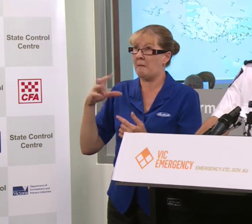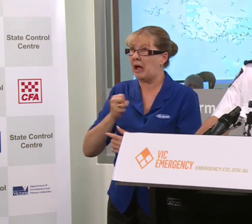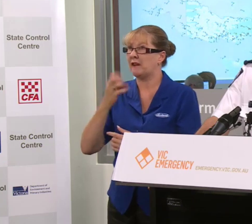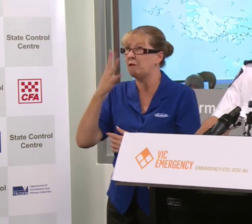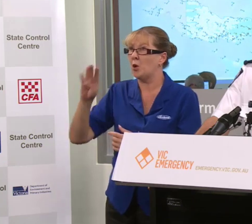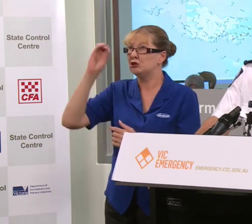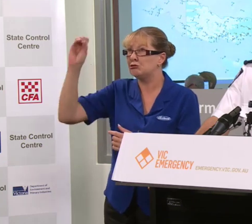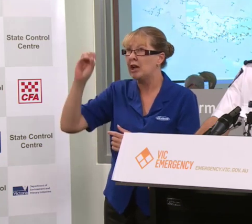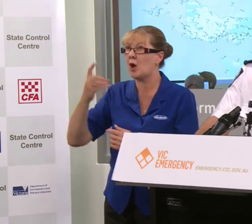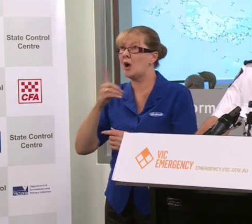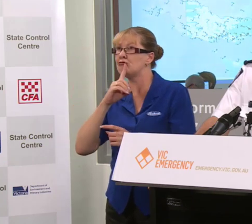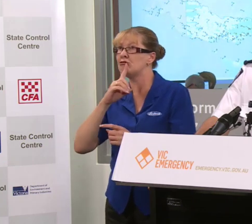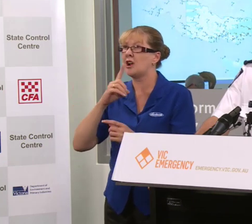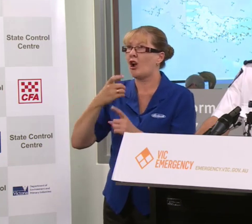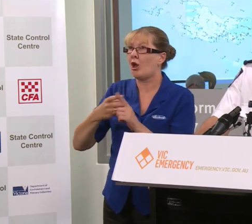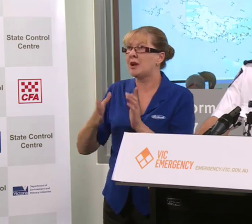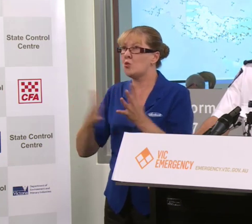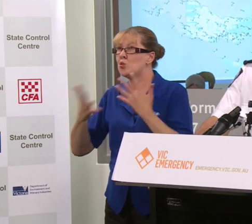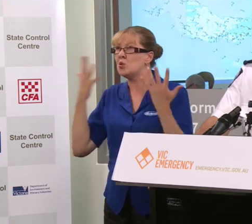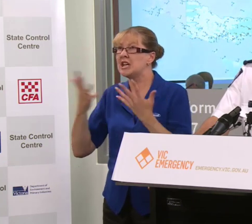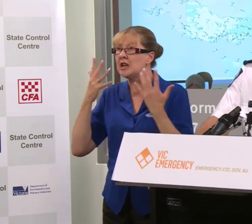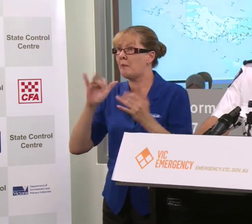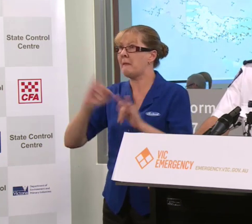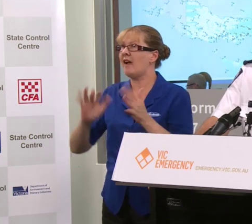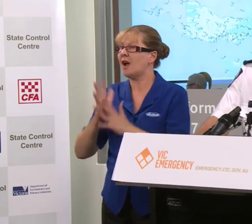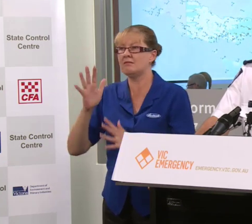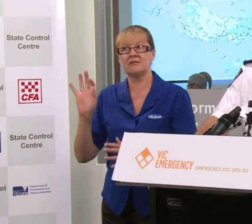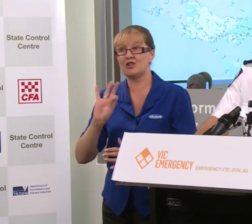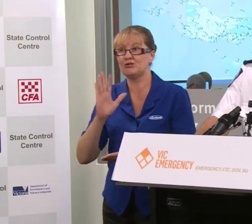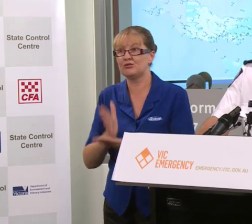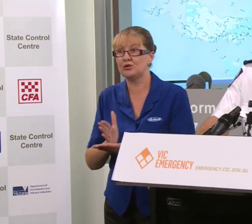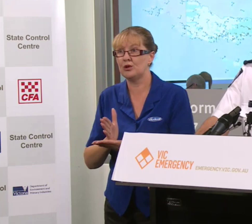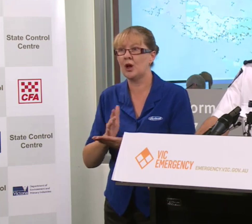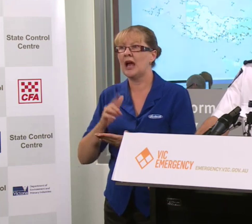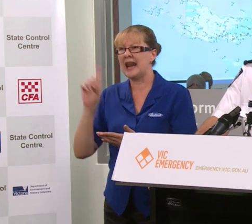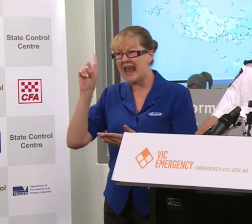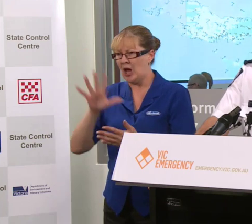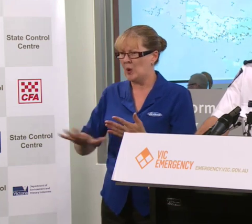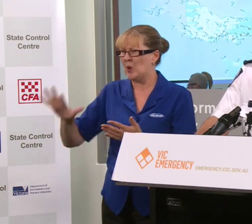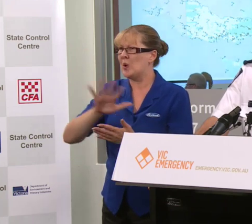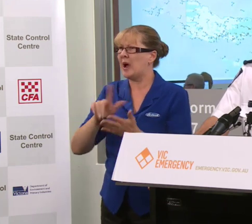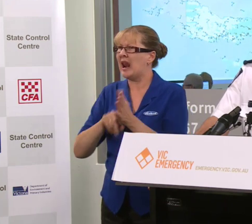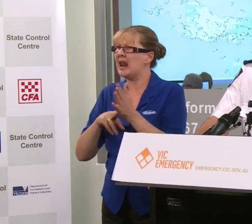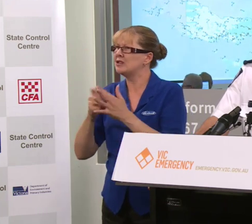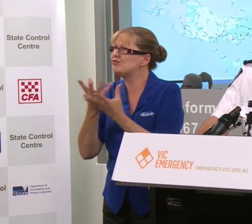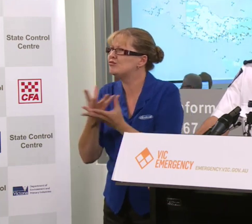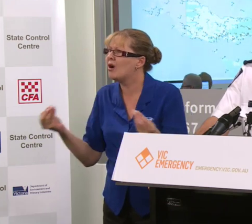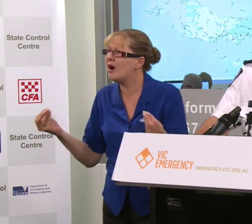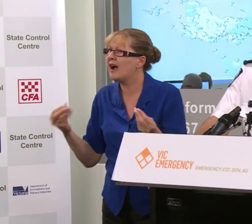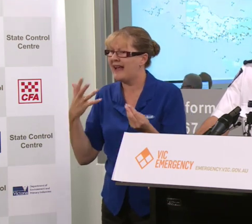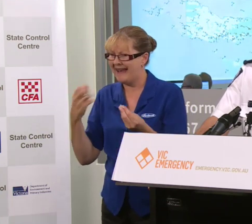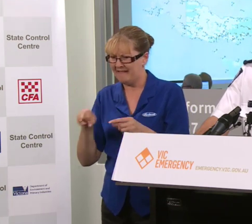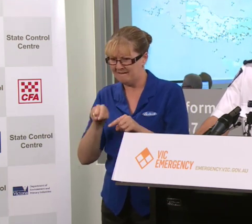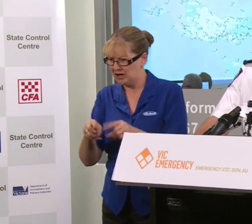hour winds, where I think we're now seeing that's not the case. I think we've got such a dry environment, the fuels are available